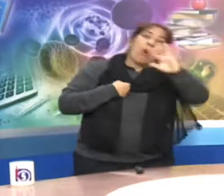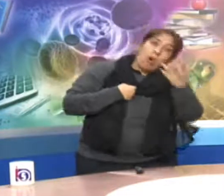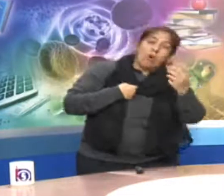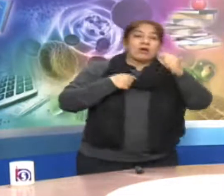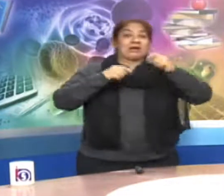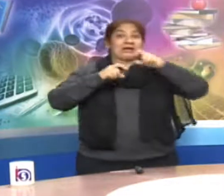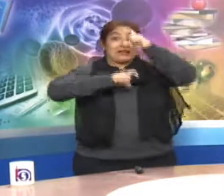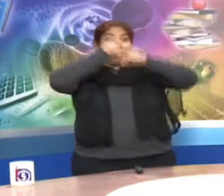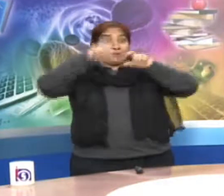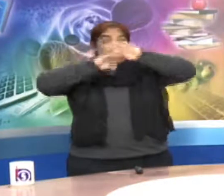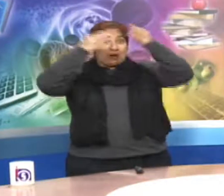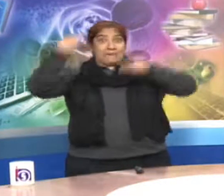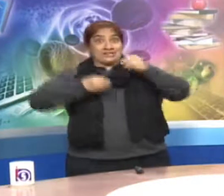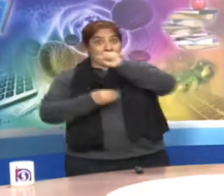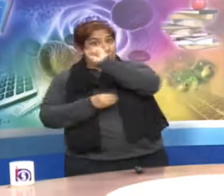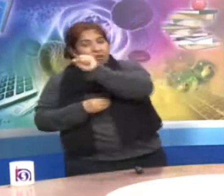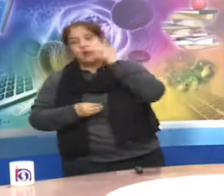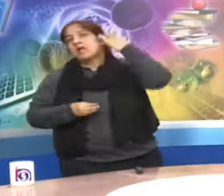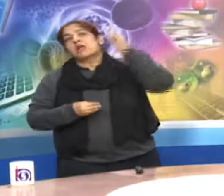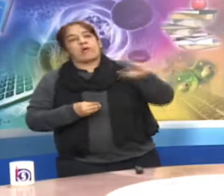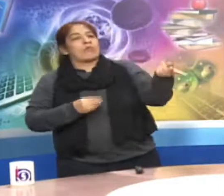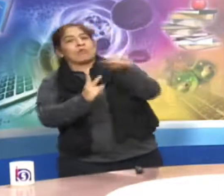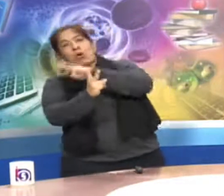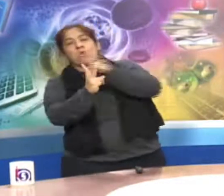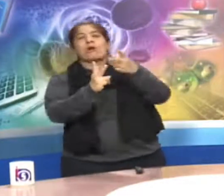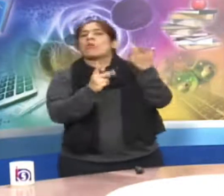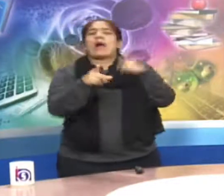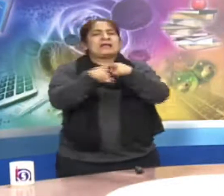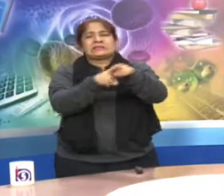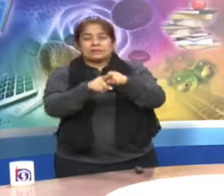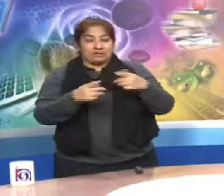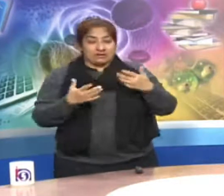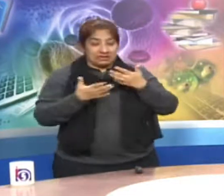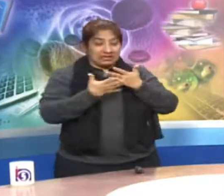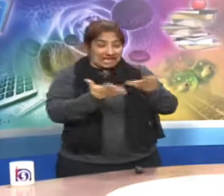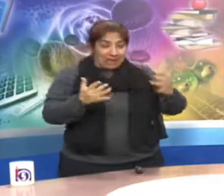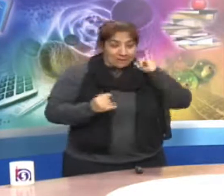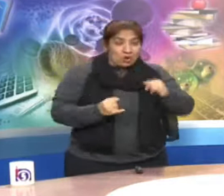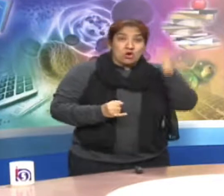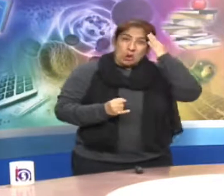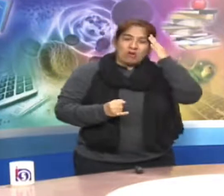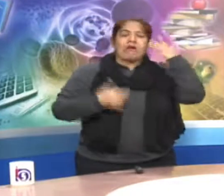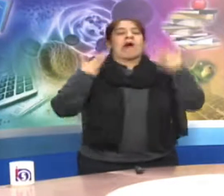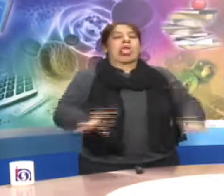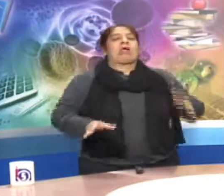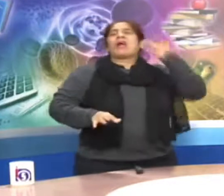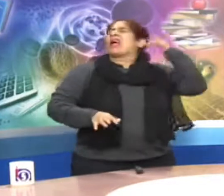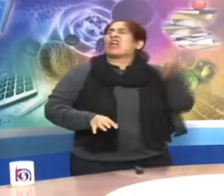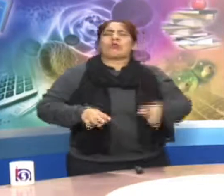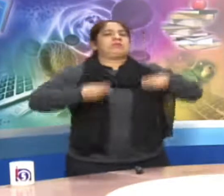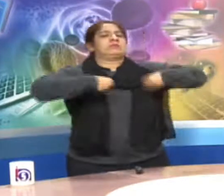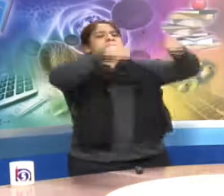And we will see that. So the first is consumer's ignorance. For example,